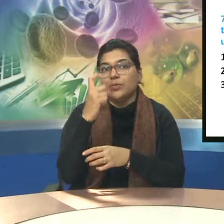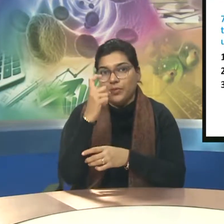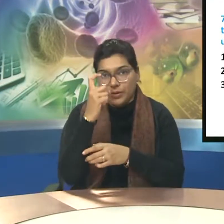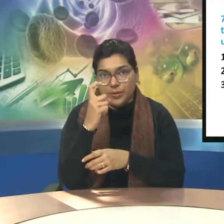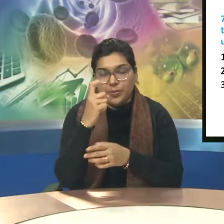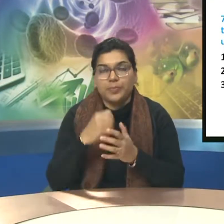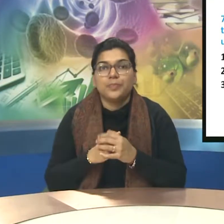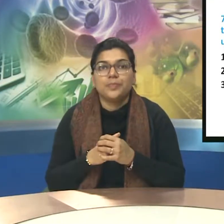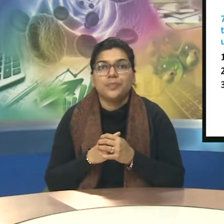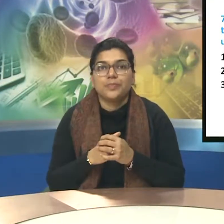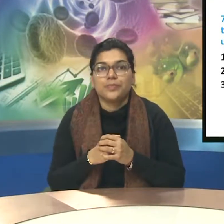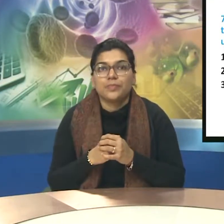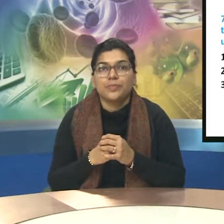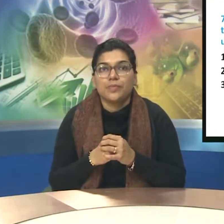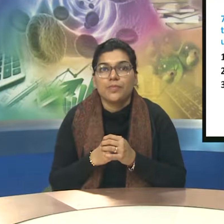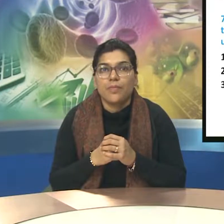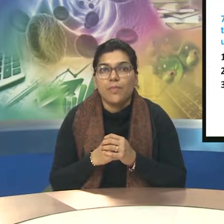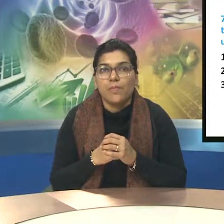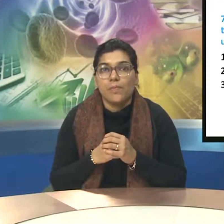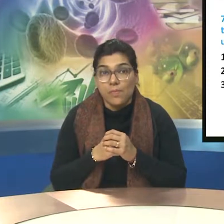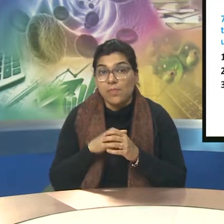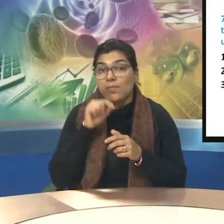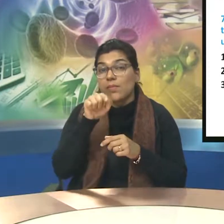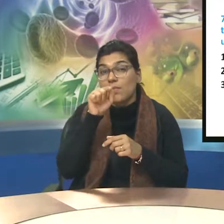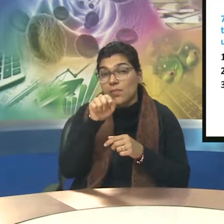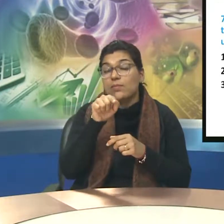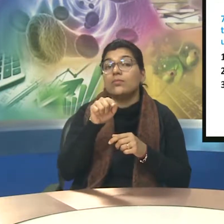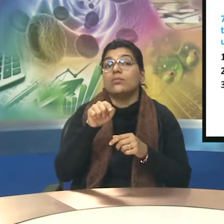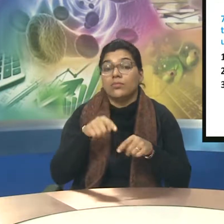7th, write the shortcut keys